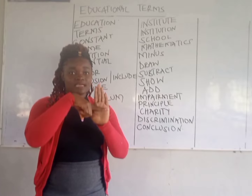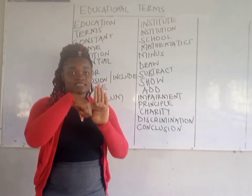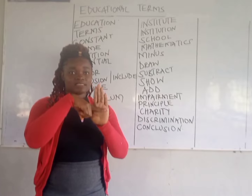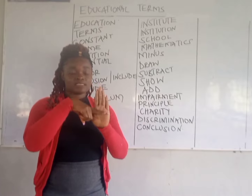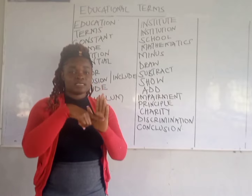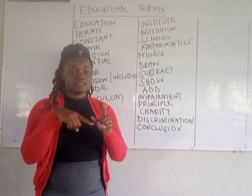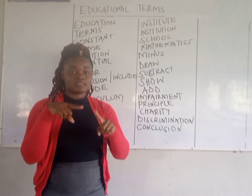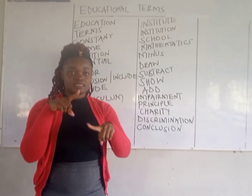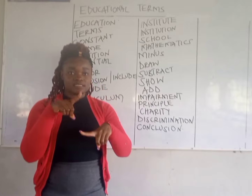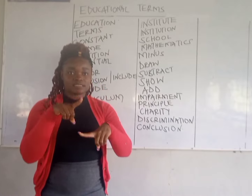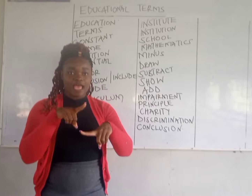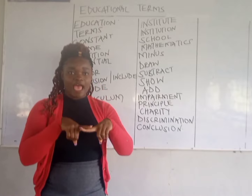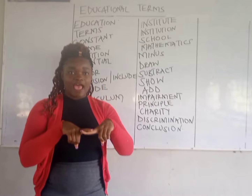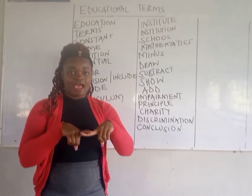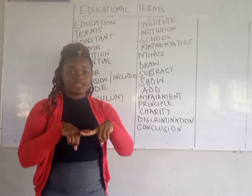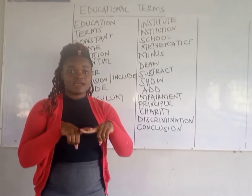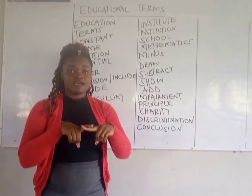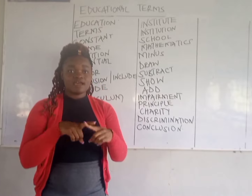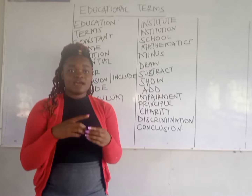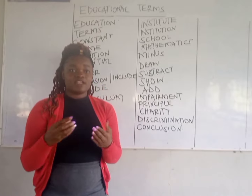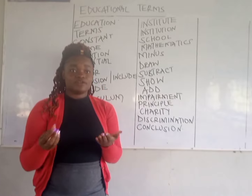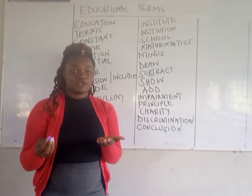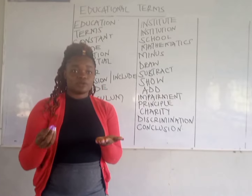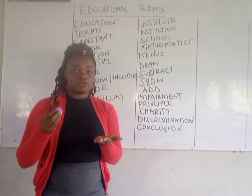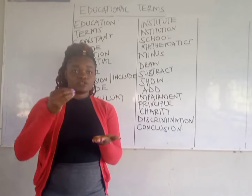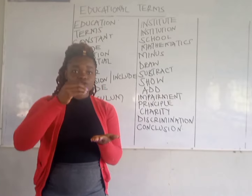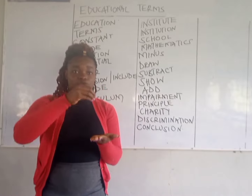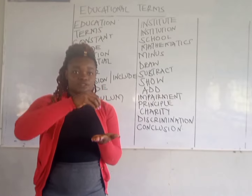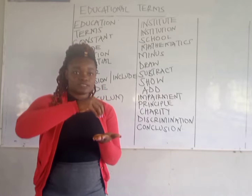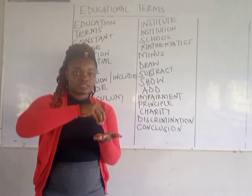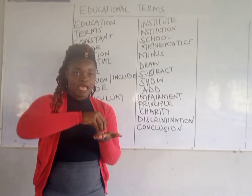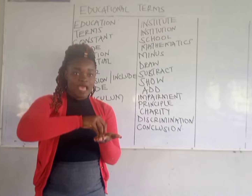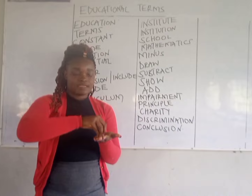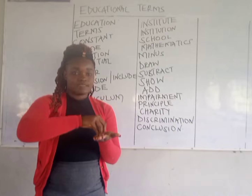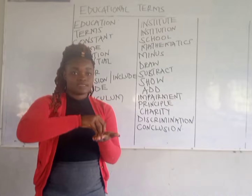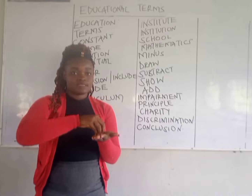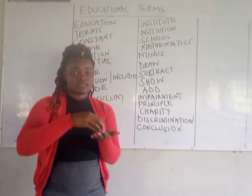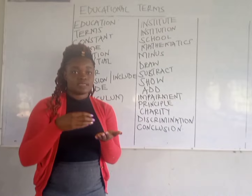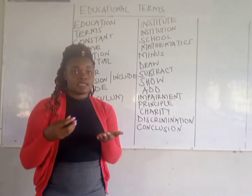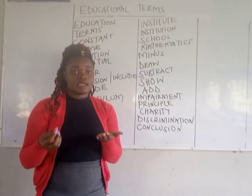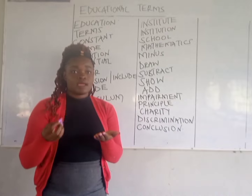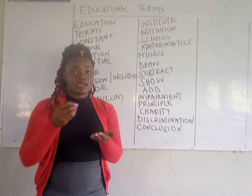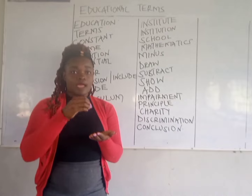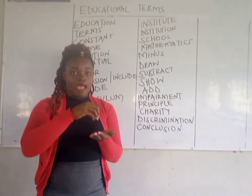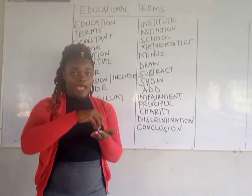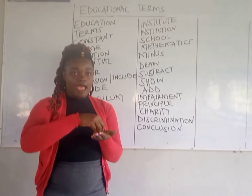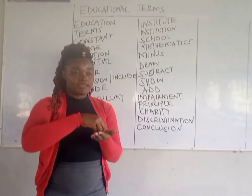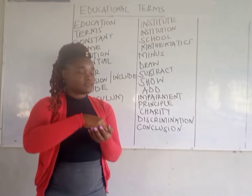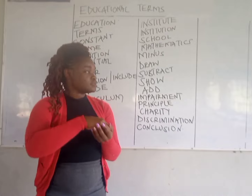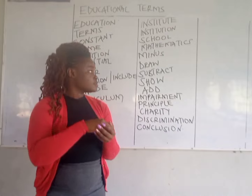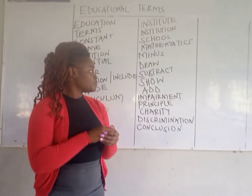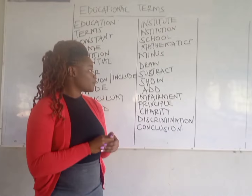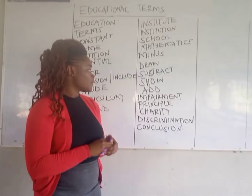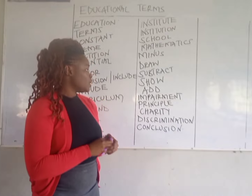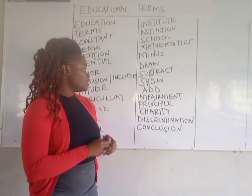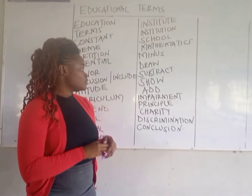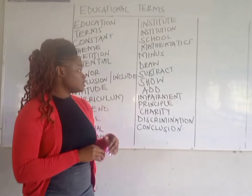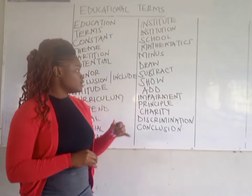minus, this is add, and you can also use add. Add. Then next